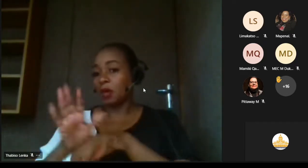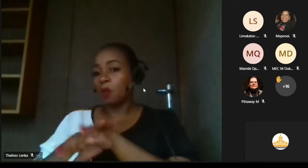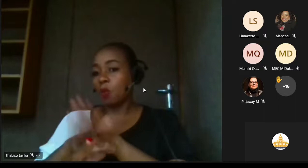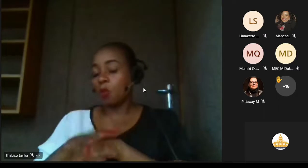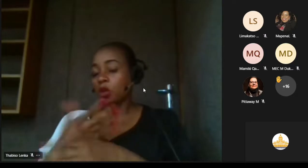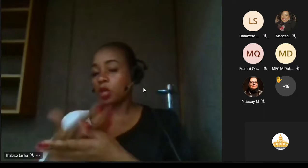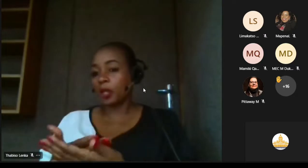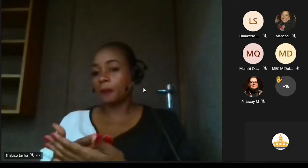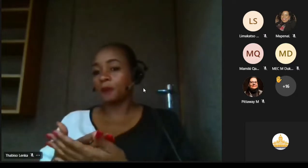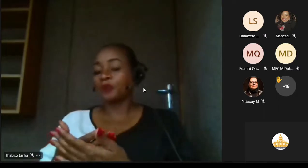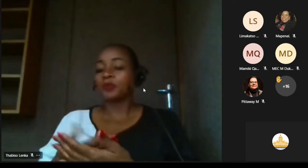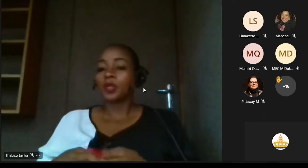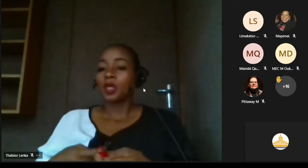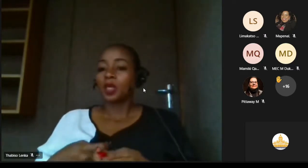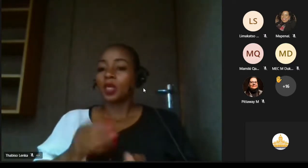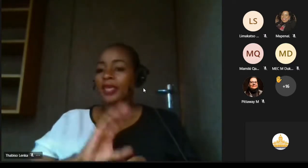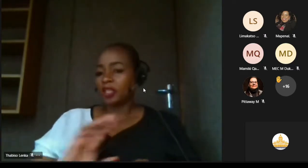Speaker. Cash flow for